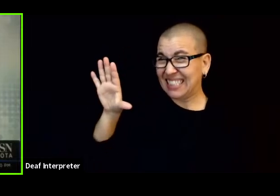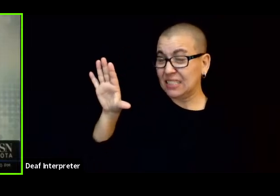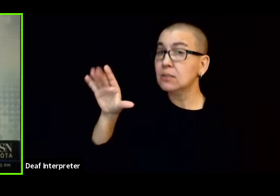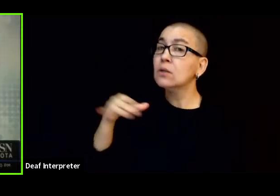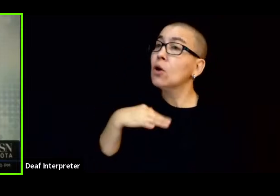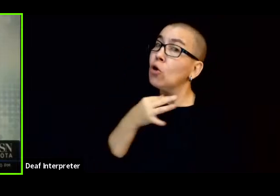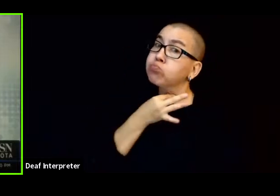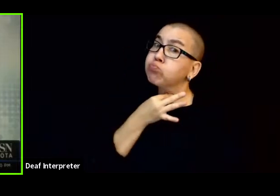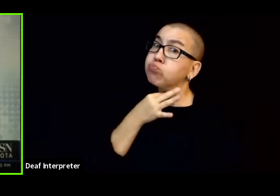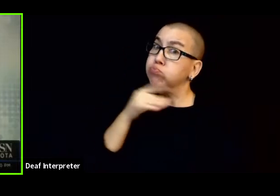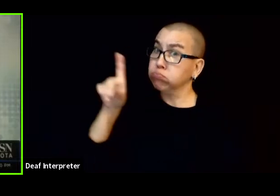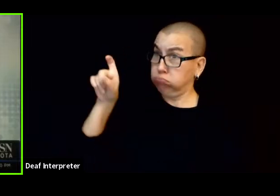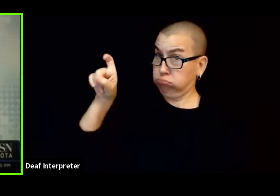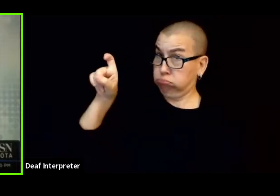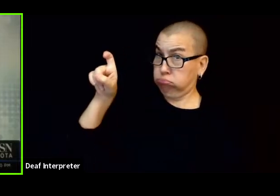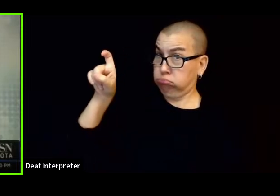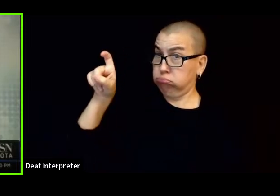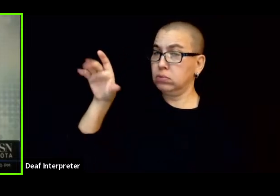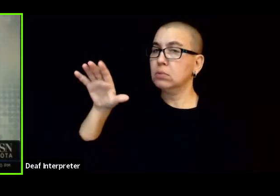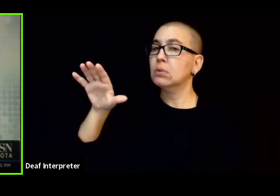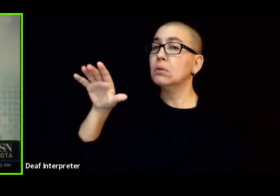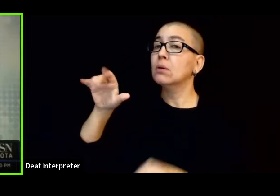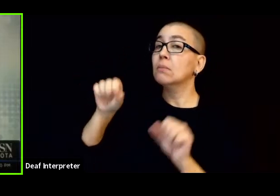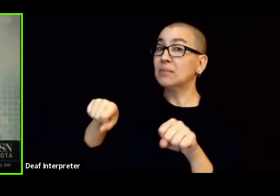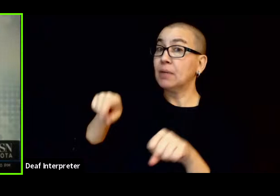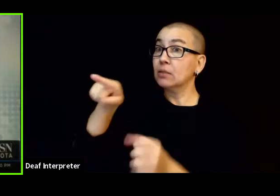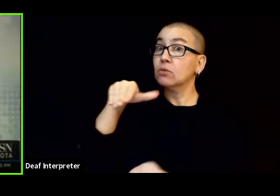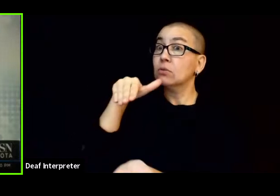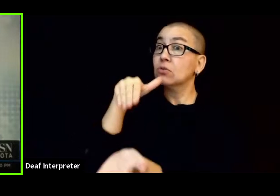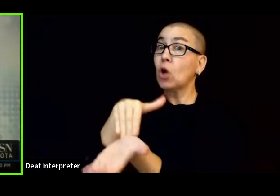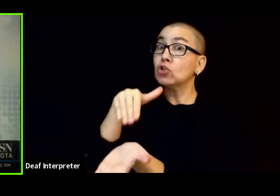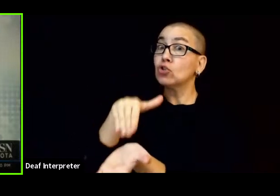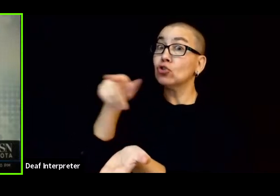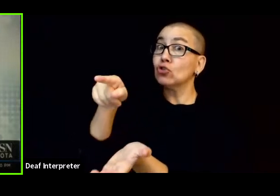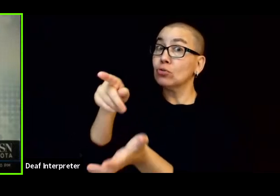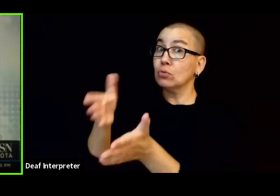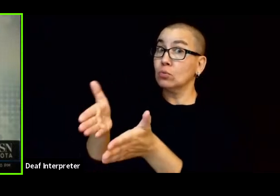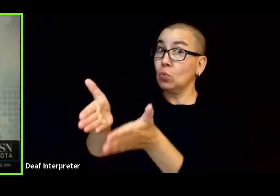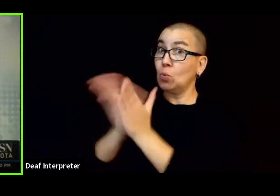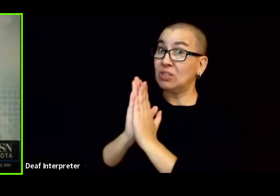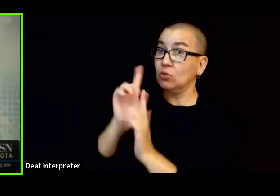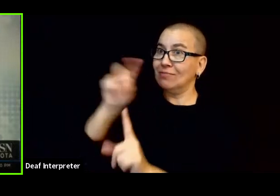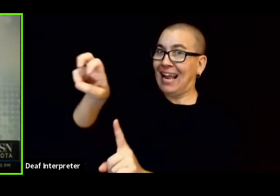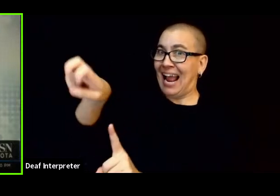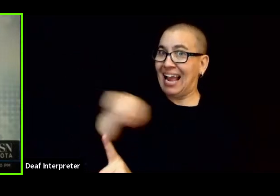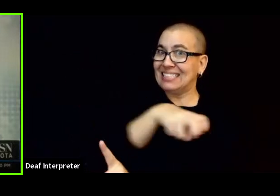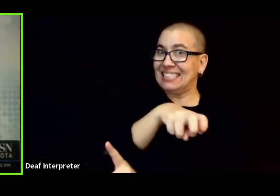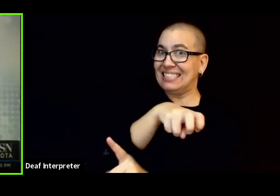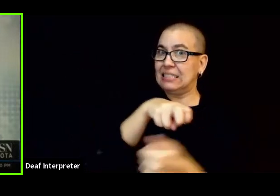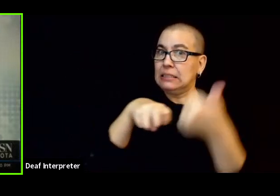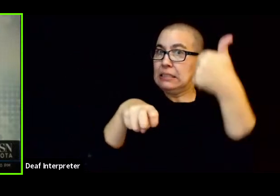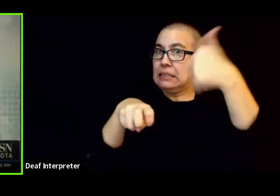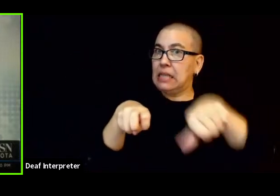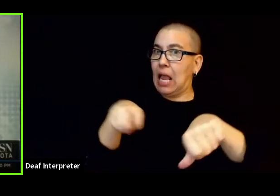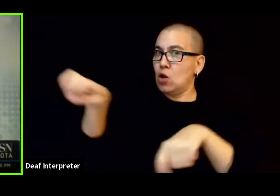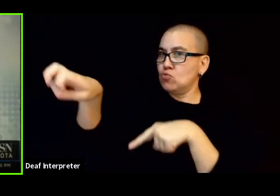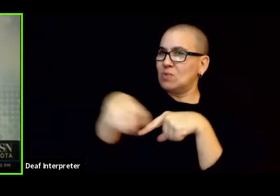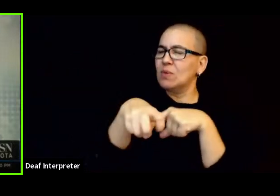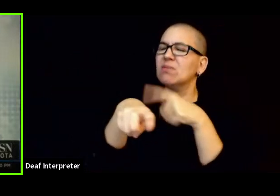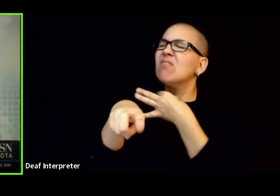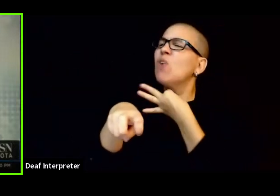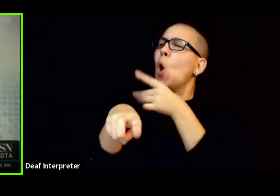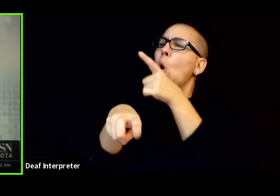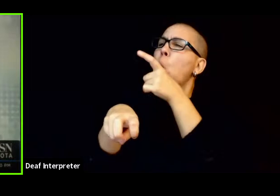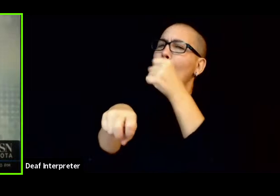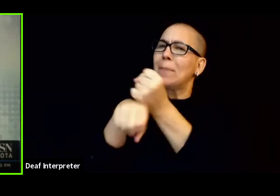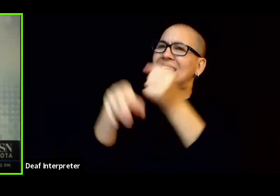to an ICU bed and that would be denied? Like, who makes the call in terms of how serious it is and if that